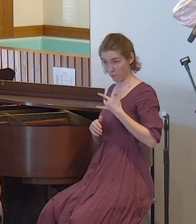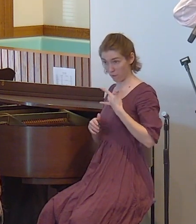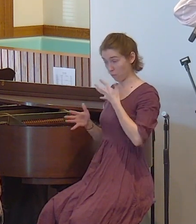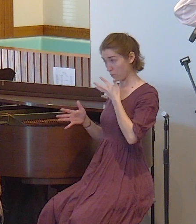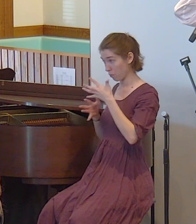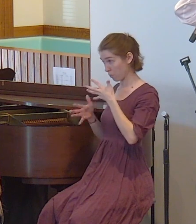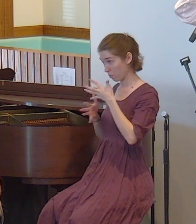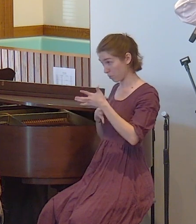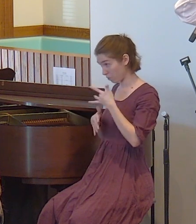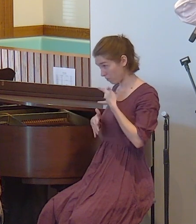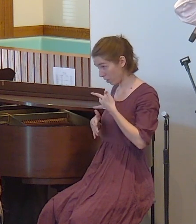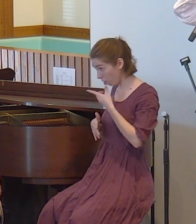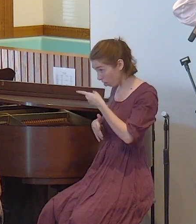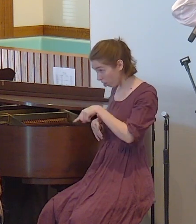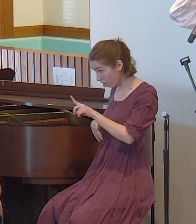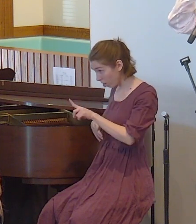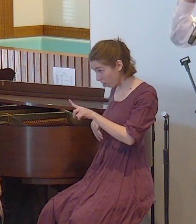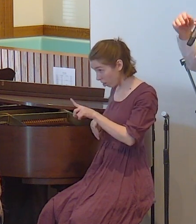blowing this week?